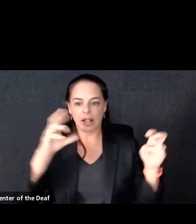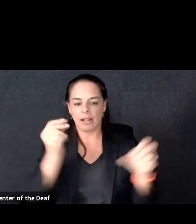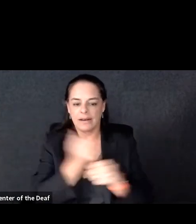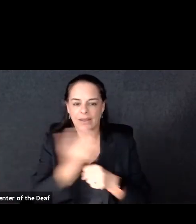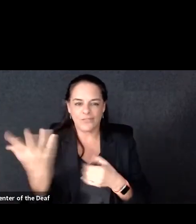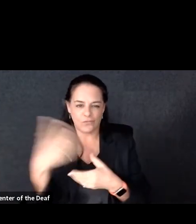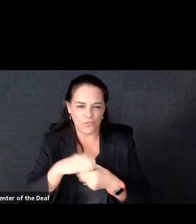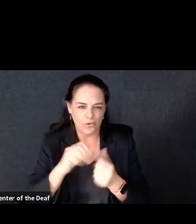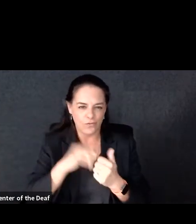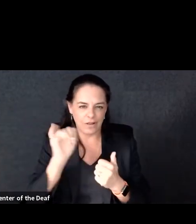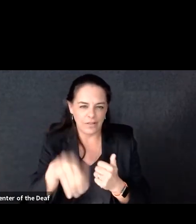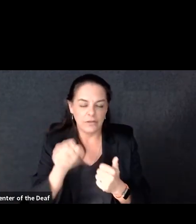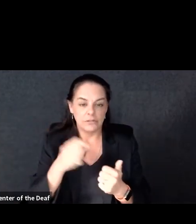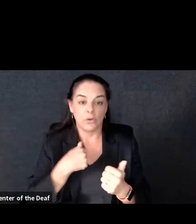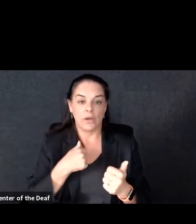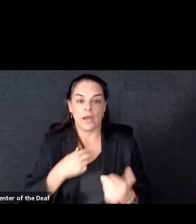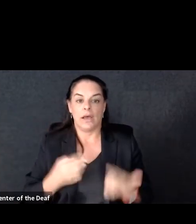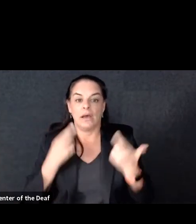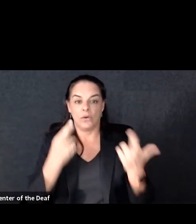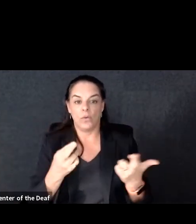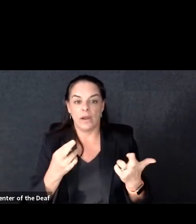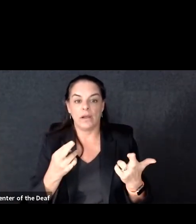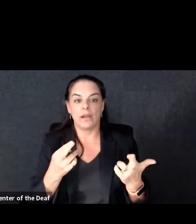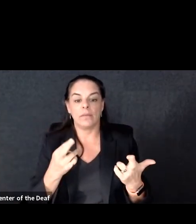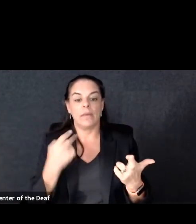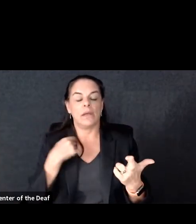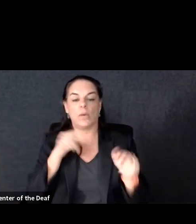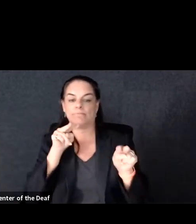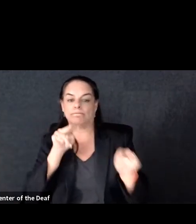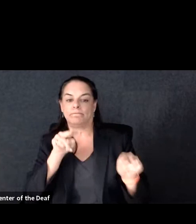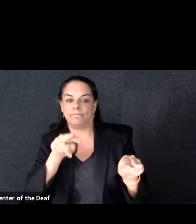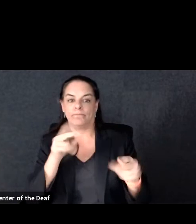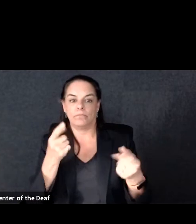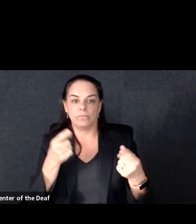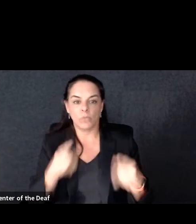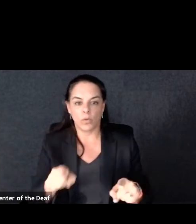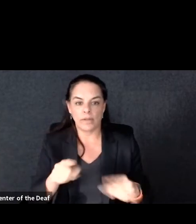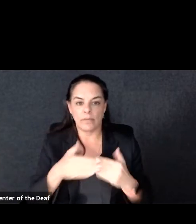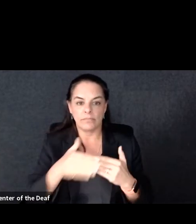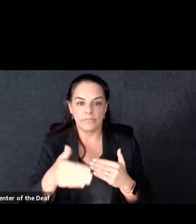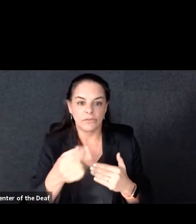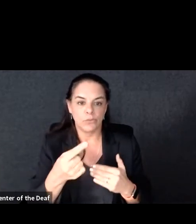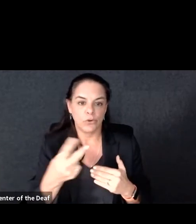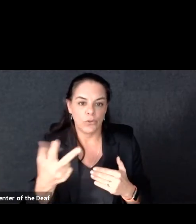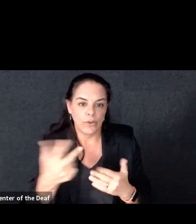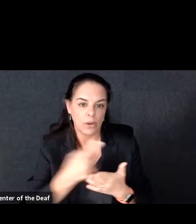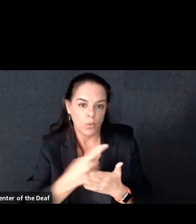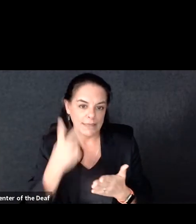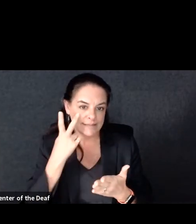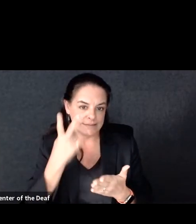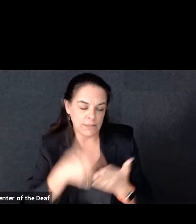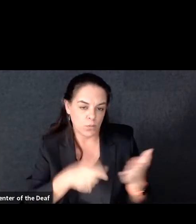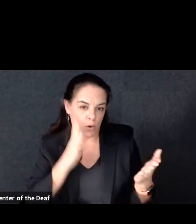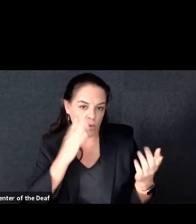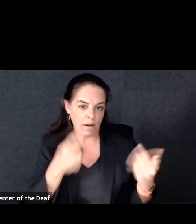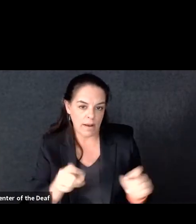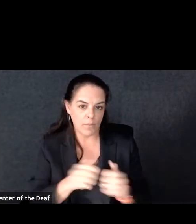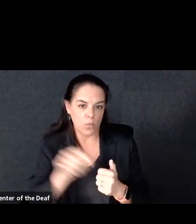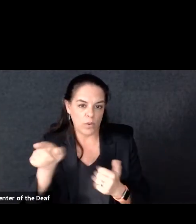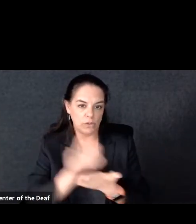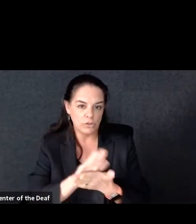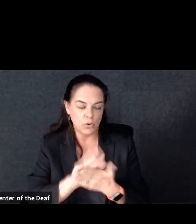think that I would recommend that we keep an eye on what happens over the next couple of weeks to see what goes on with the school